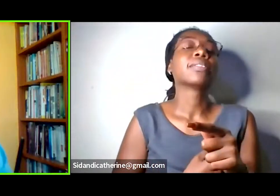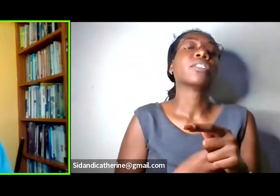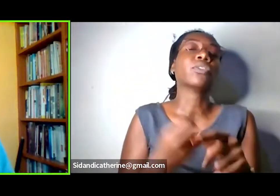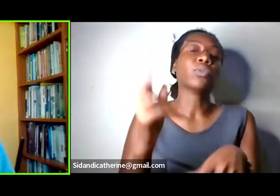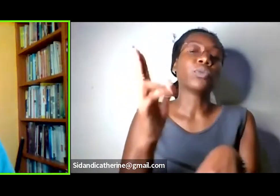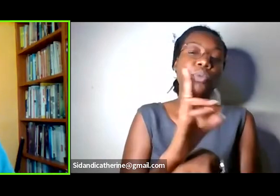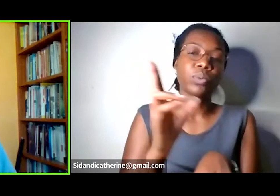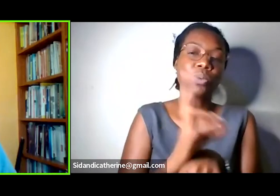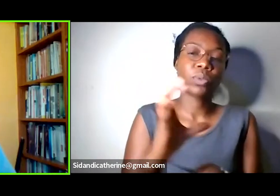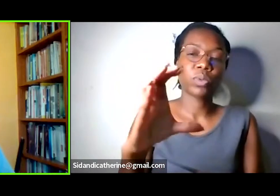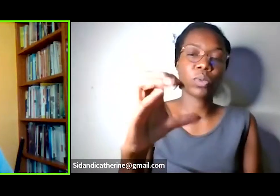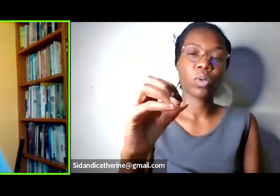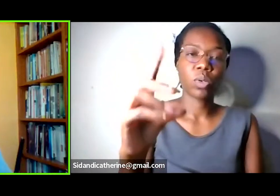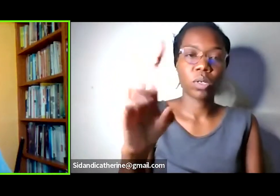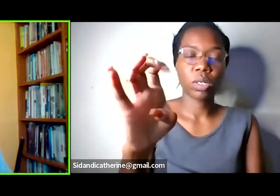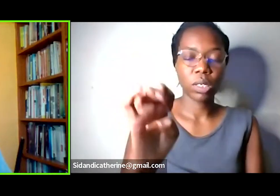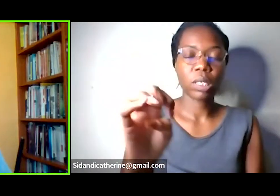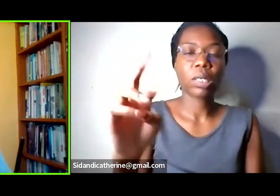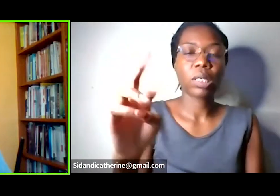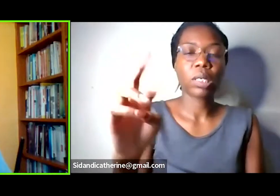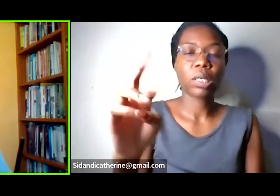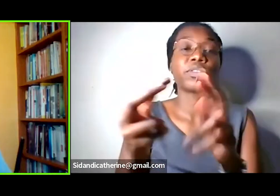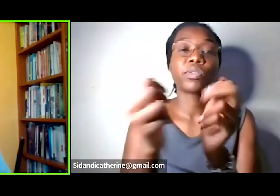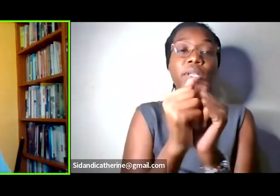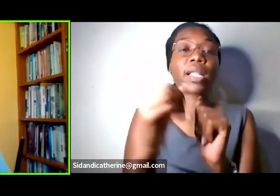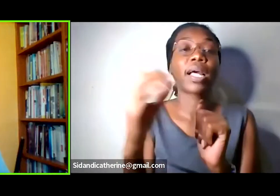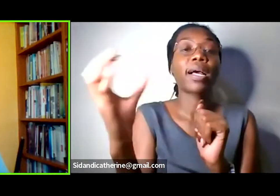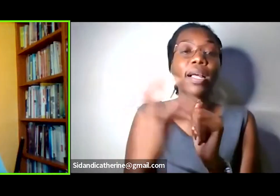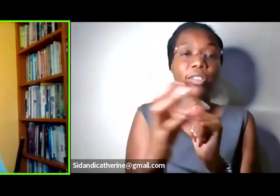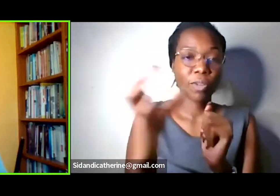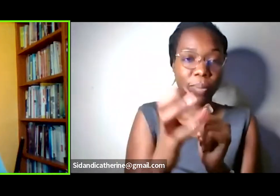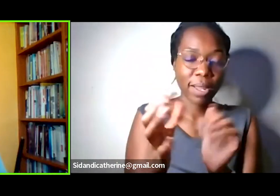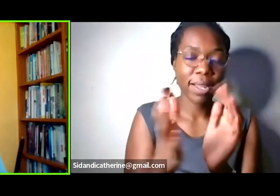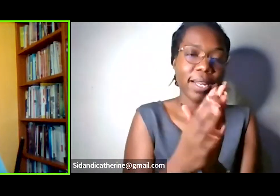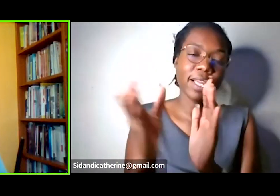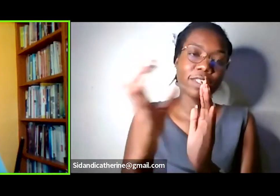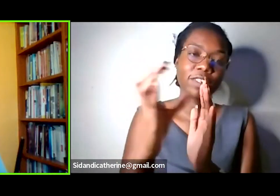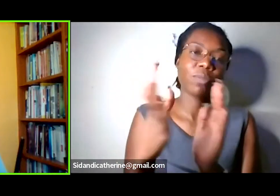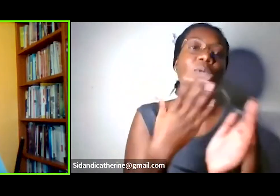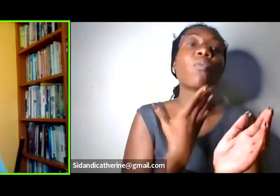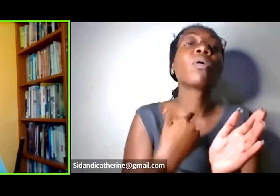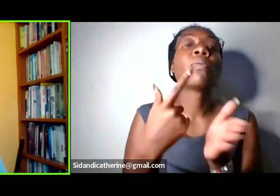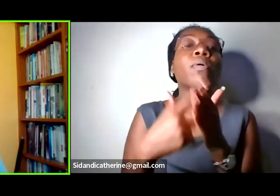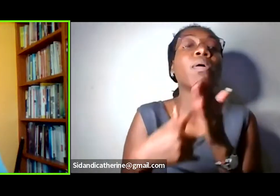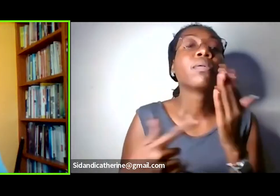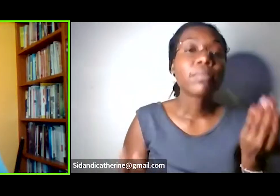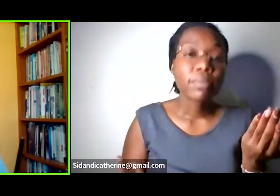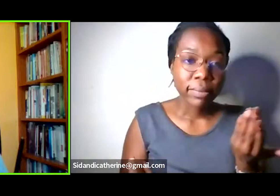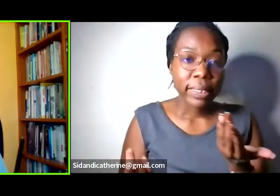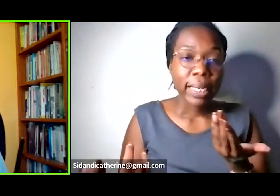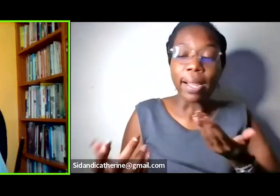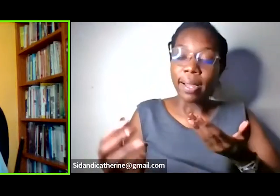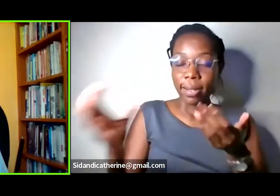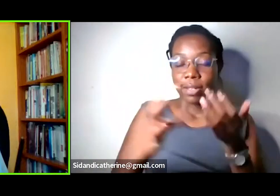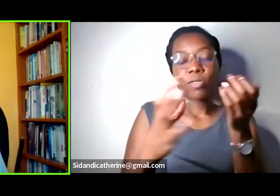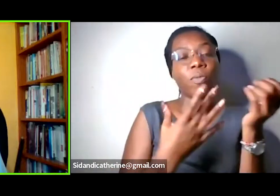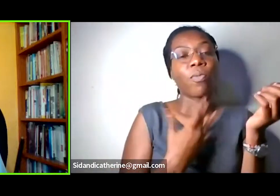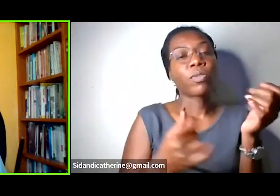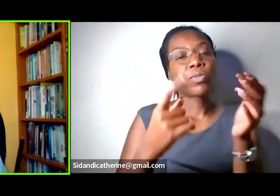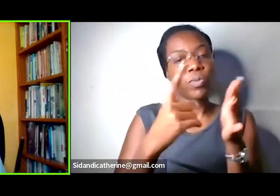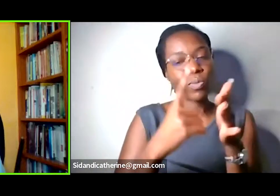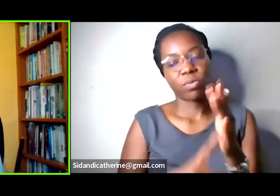visible need. I want to buy this thing. But there's also always the invisible, the one that's a little bit